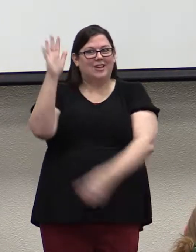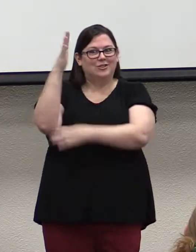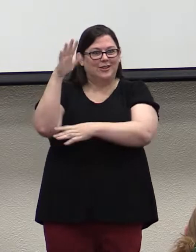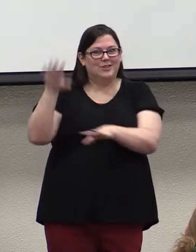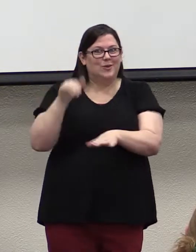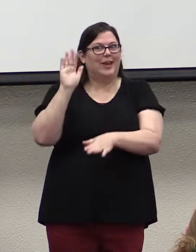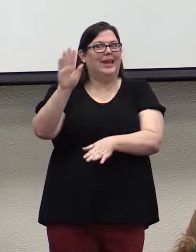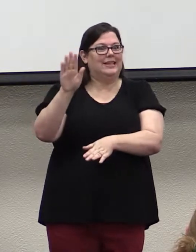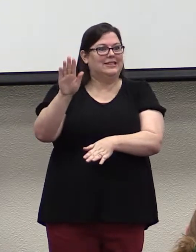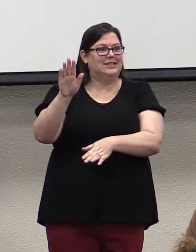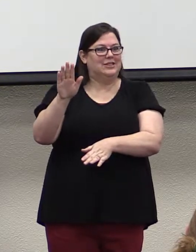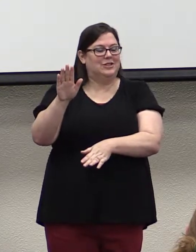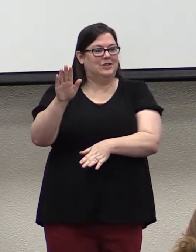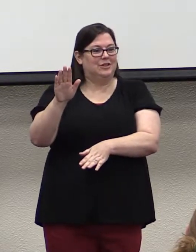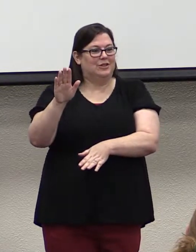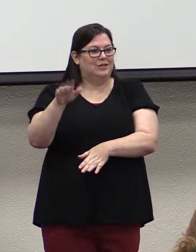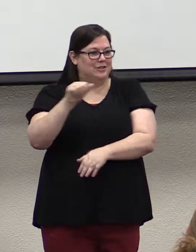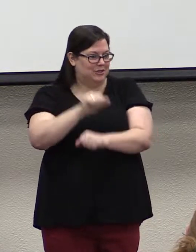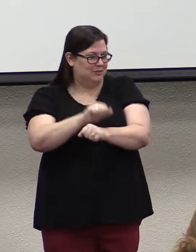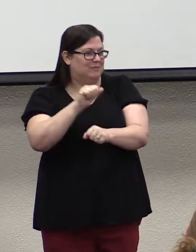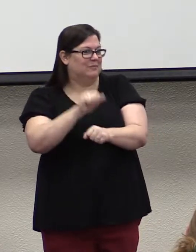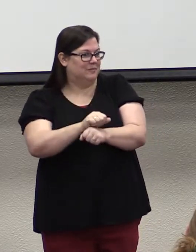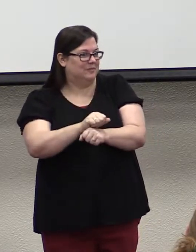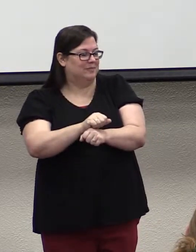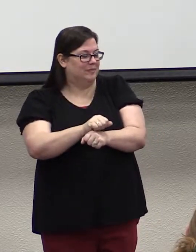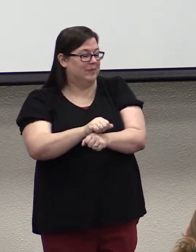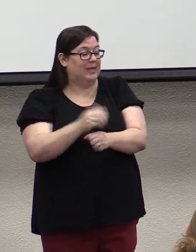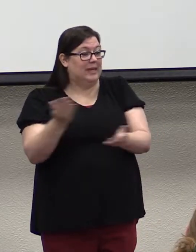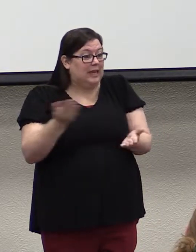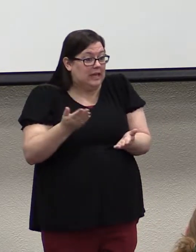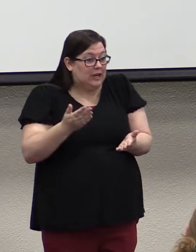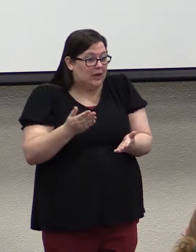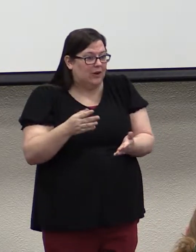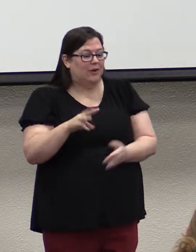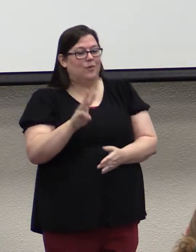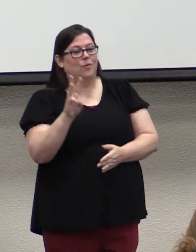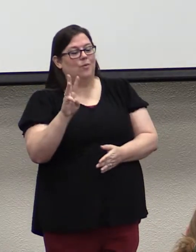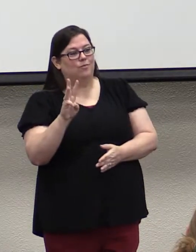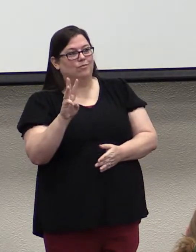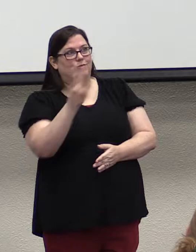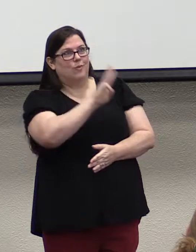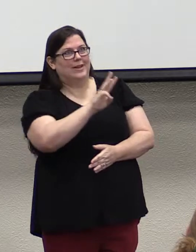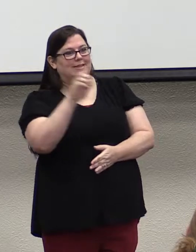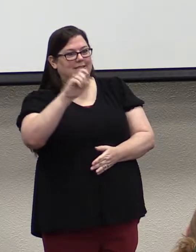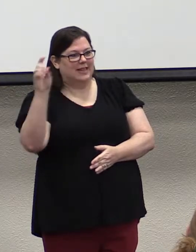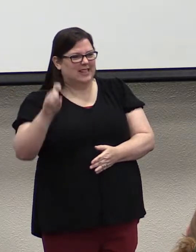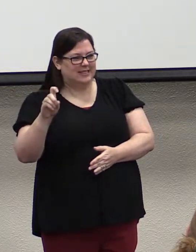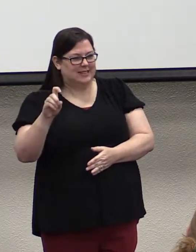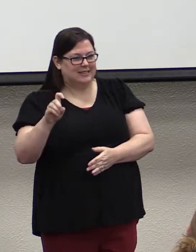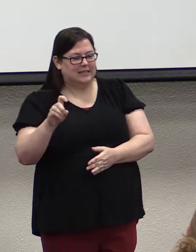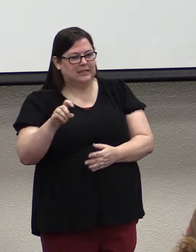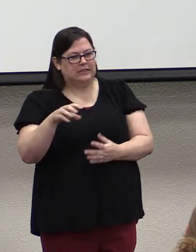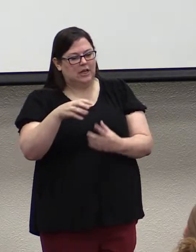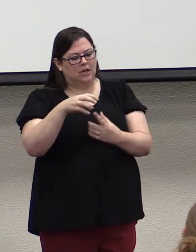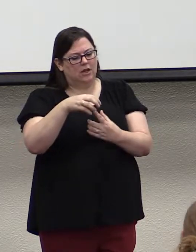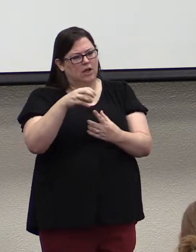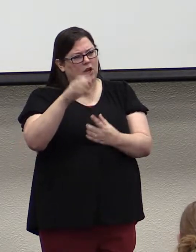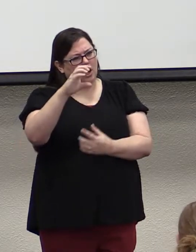oranges. Here in West Texas, cotton plants. They plant those cotton plants. What's that plant's